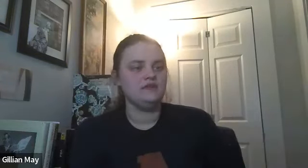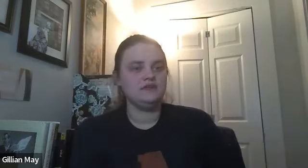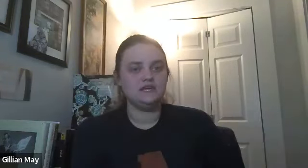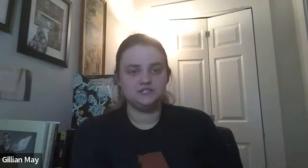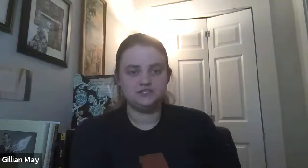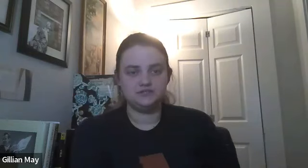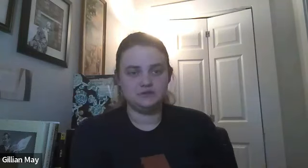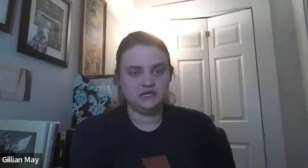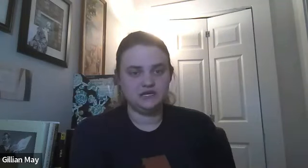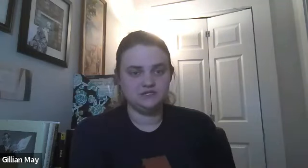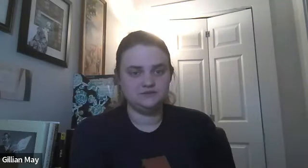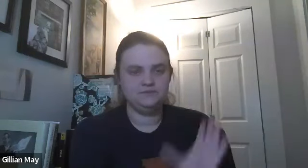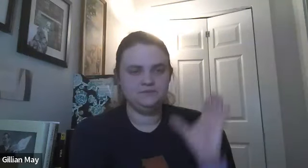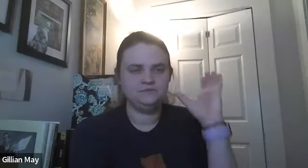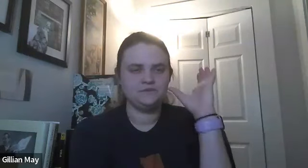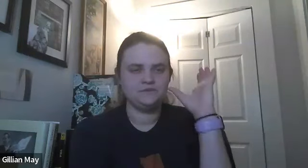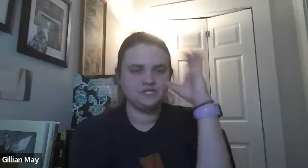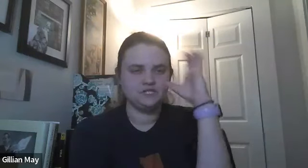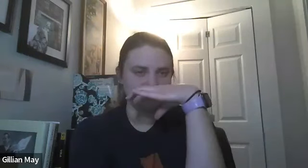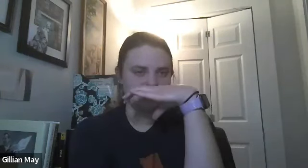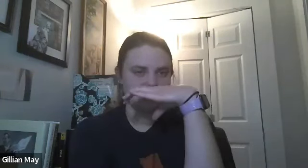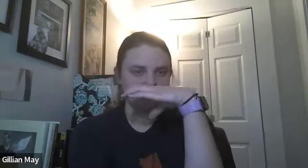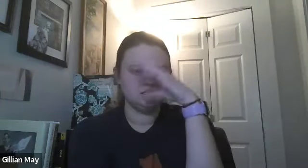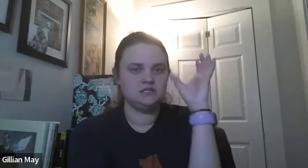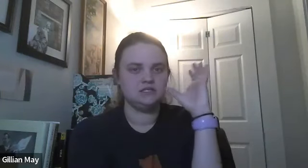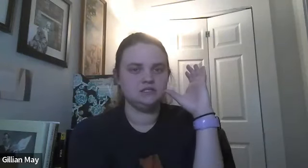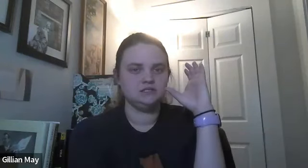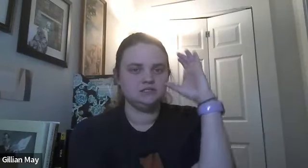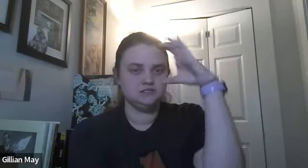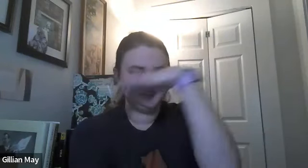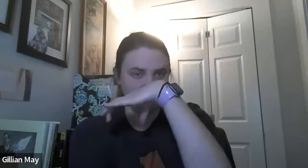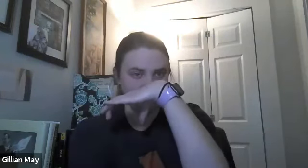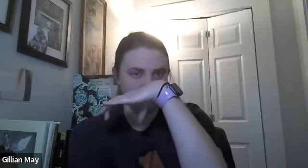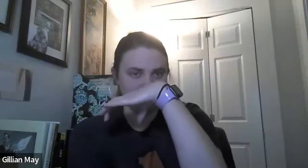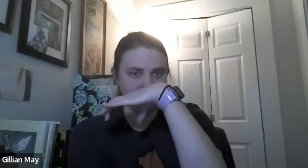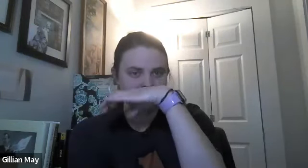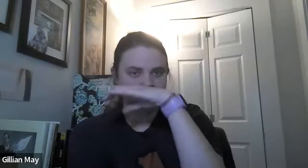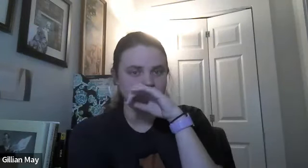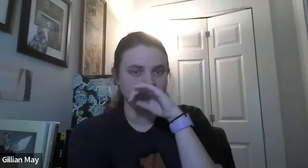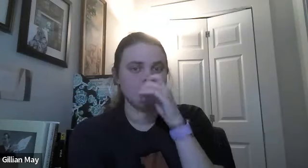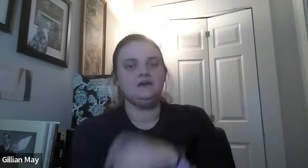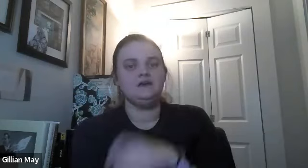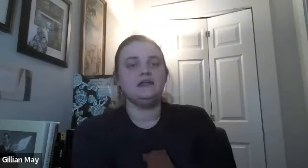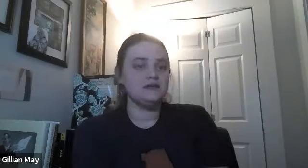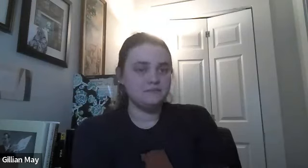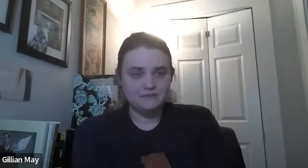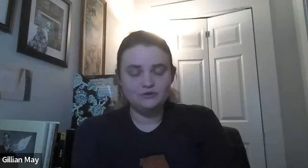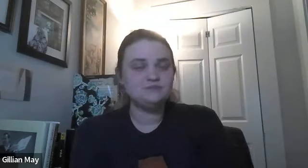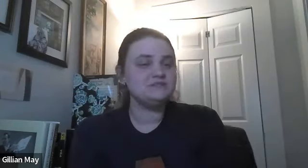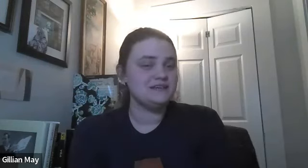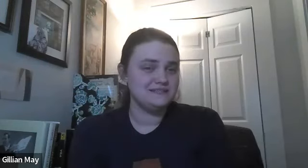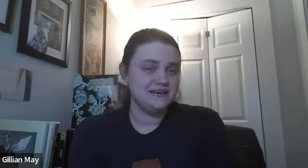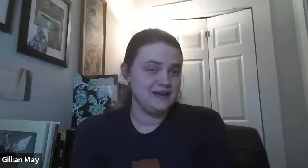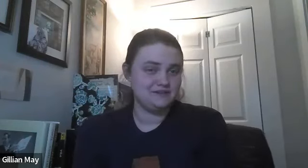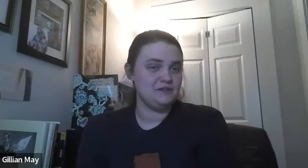Then strange, strange, strange. And then my multiple signs I added all at